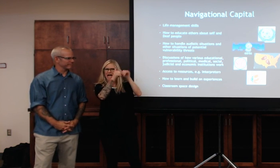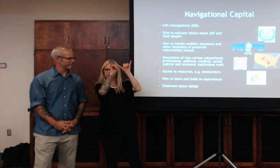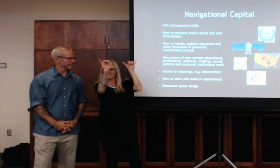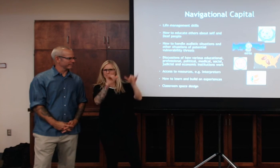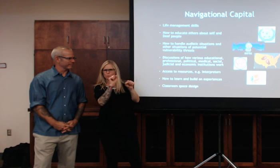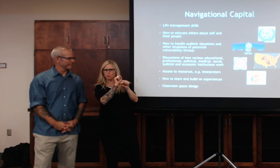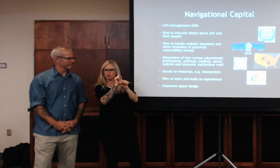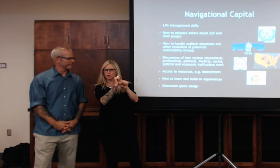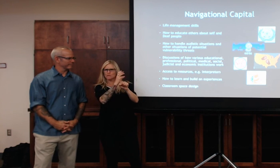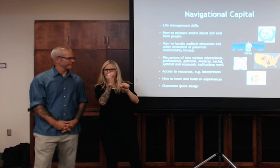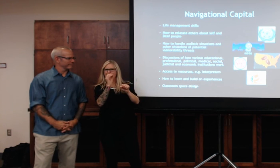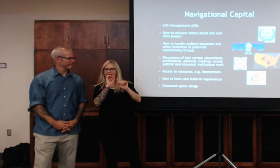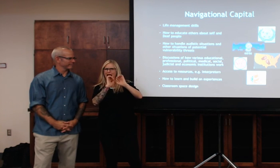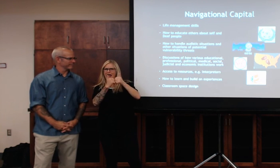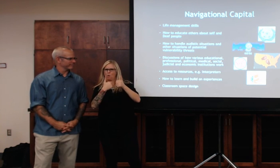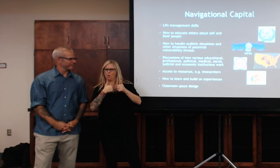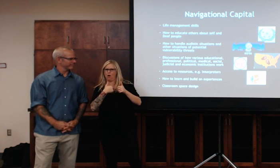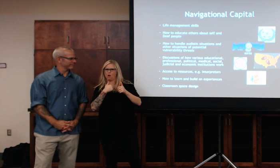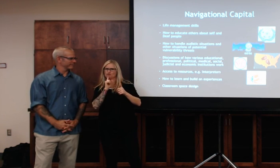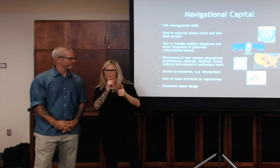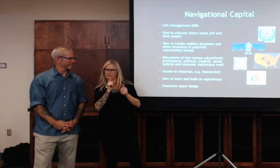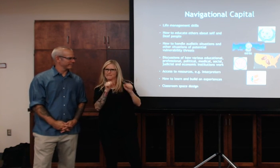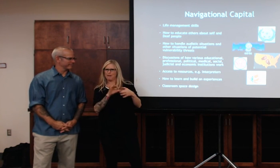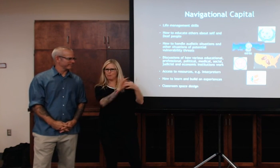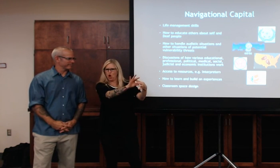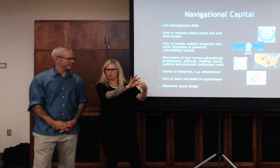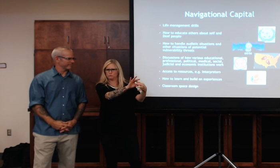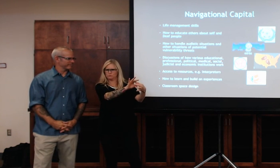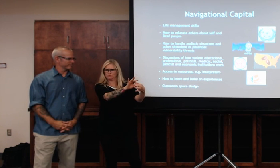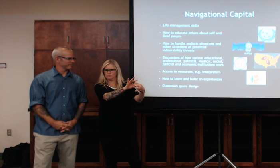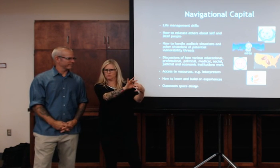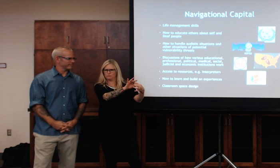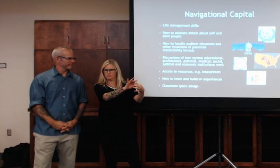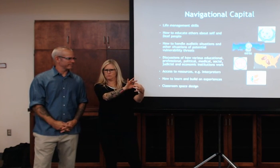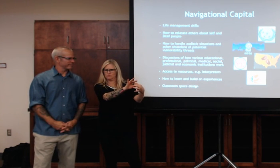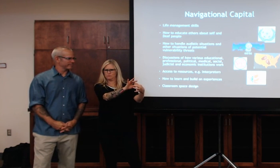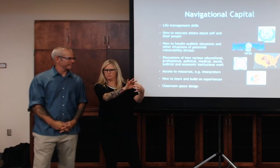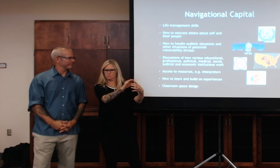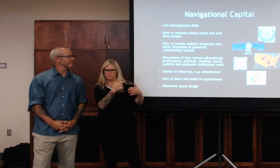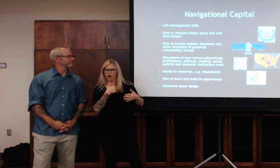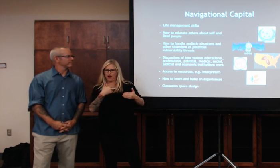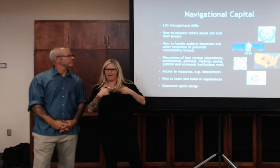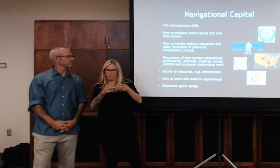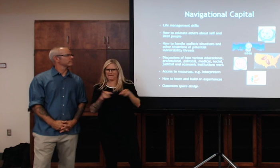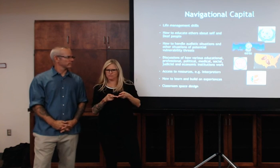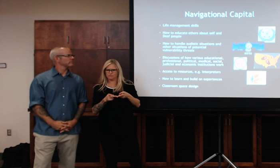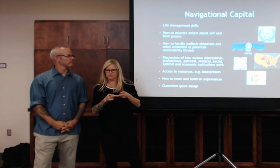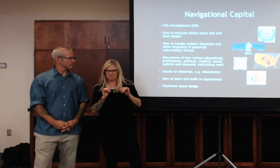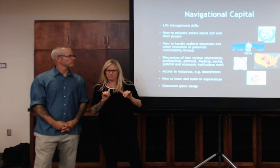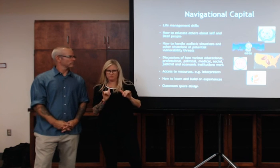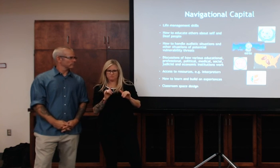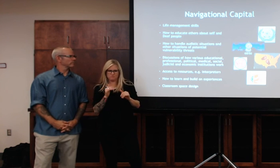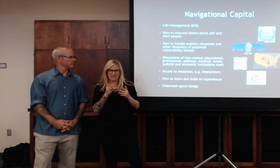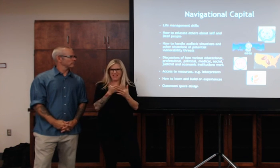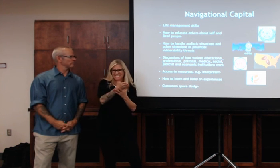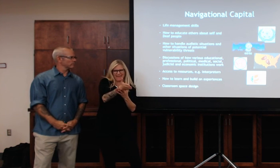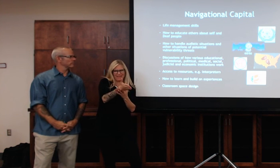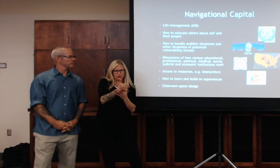Understanding how the system works and how we can truly belong. We do have a place in that system. That's that